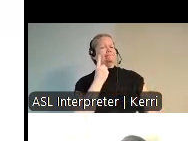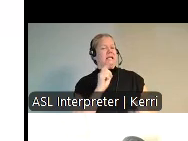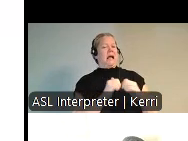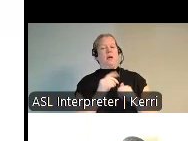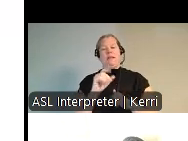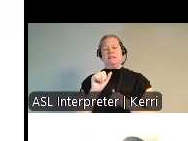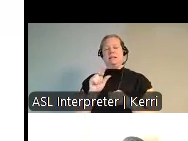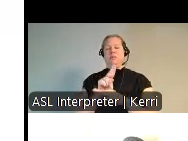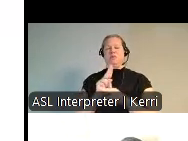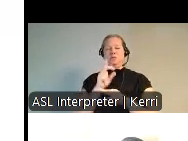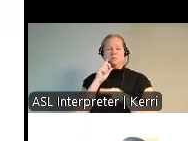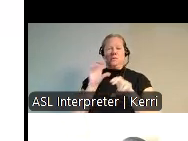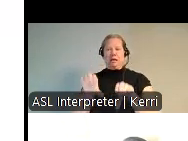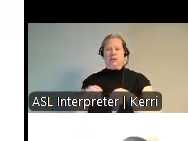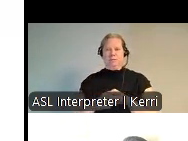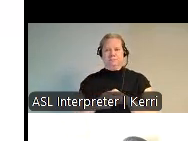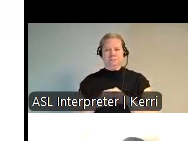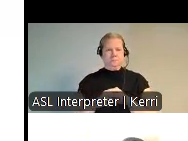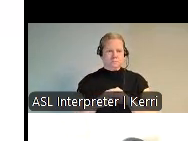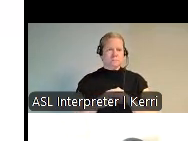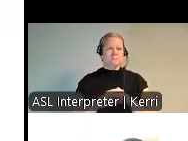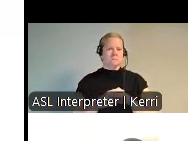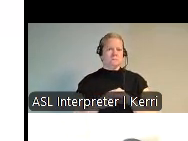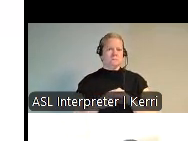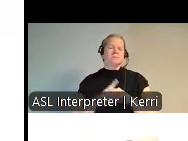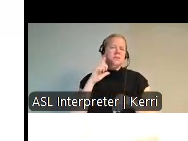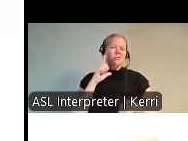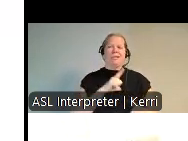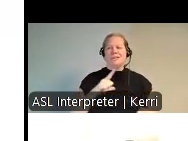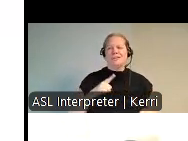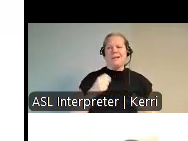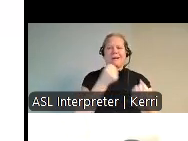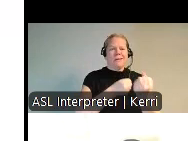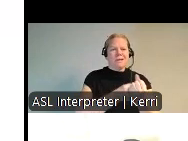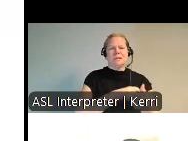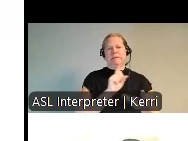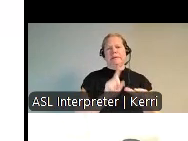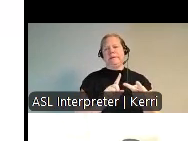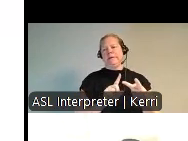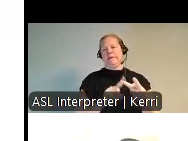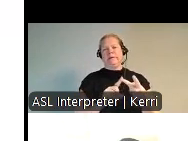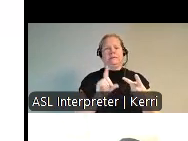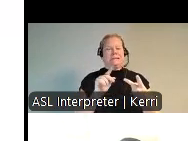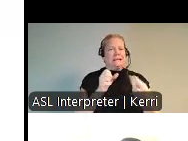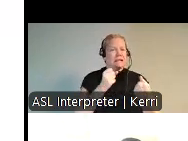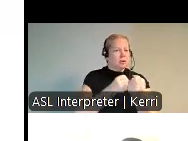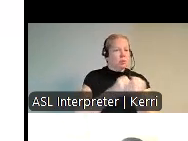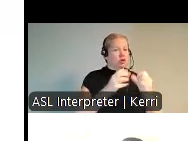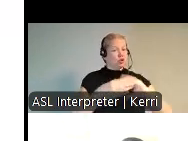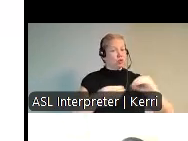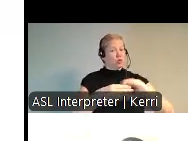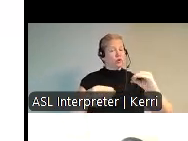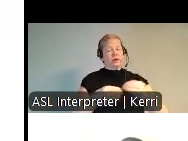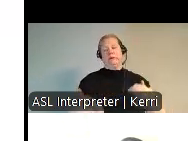from thinking about how it could be used for legislative advocacy, thinking about data supporting